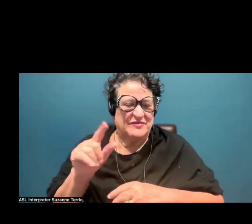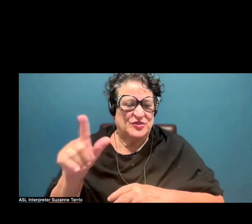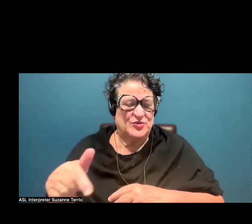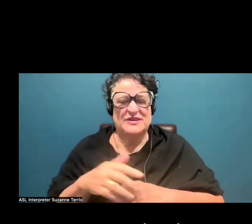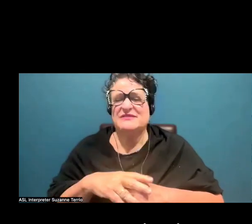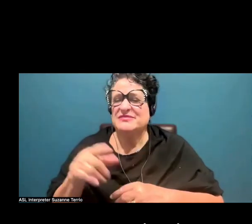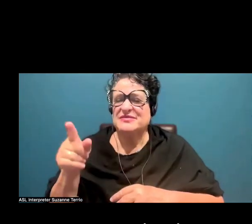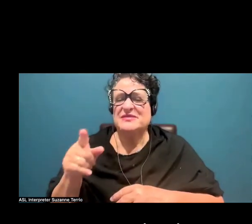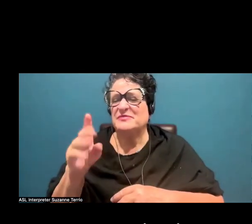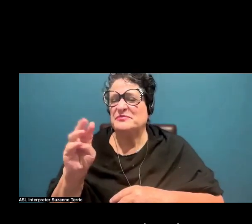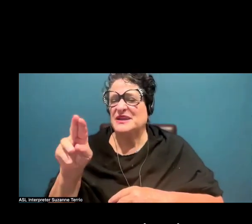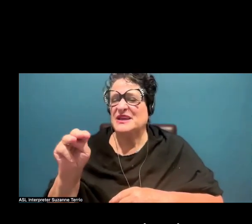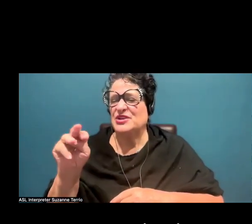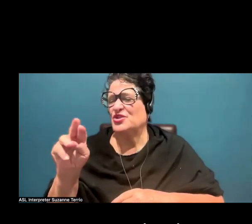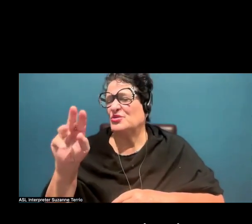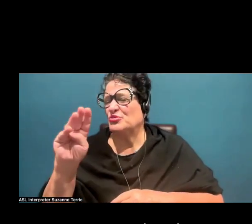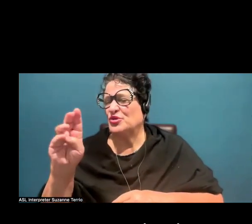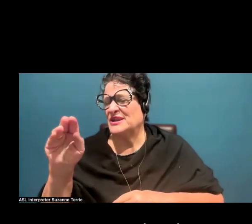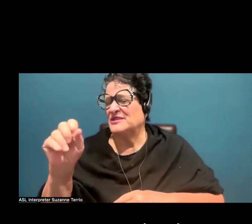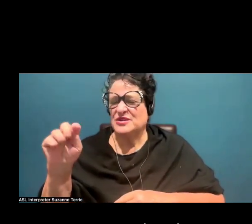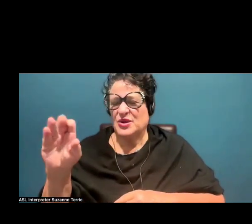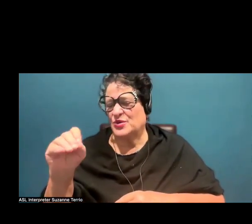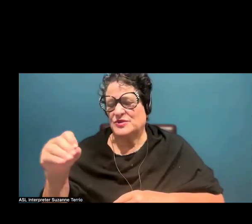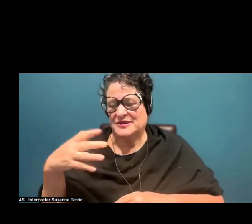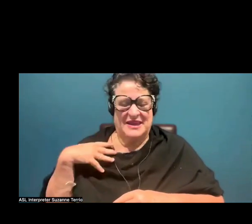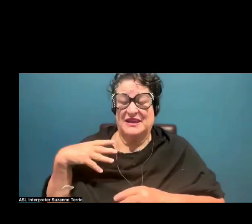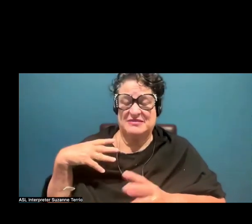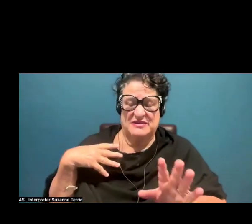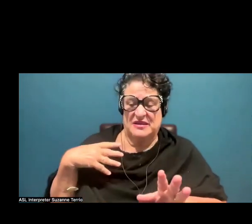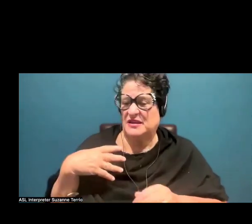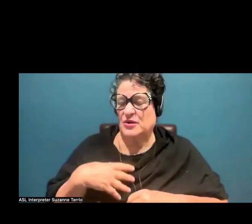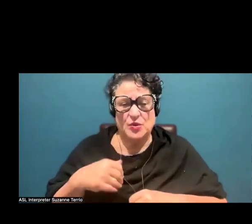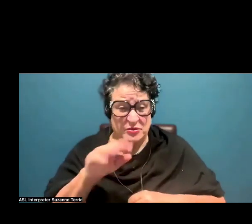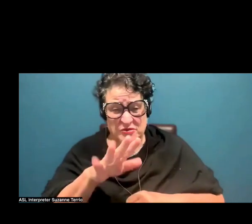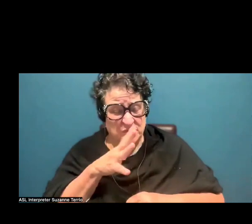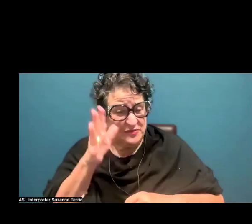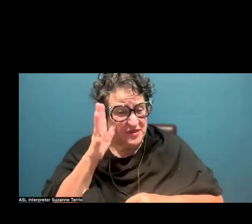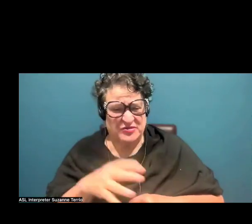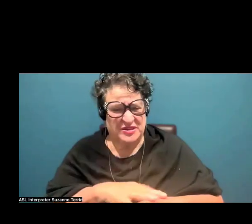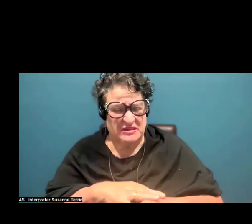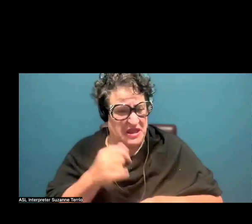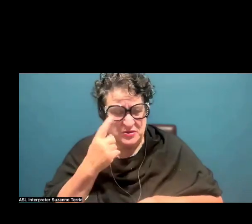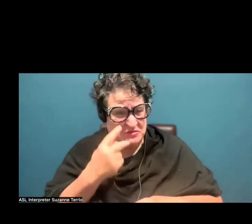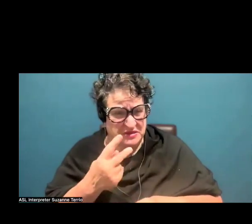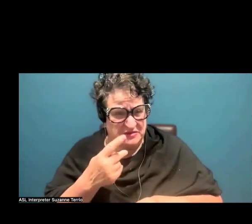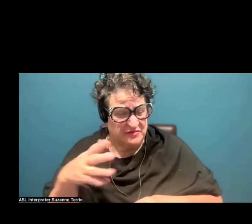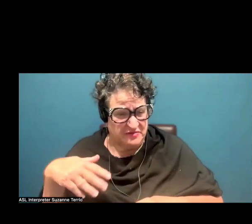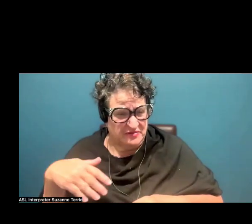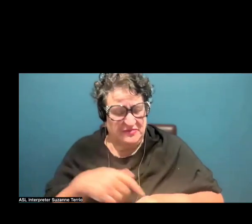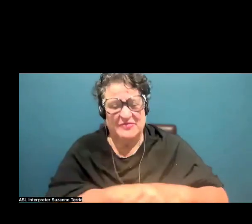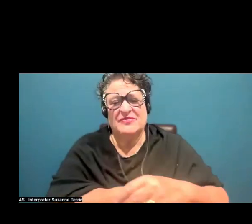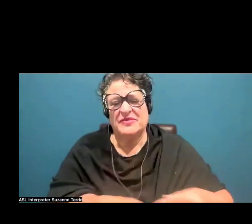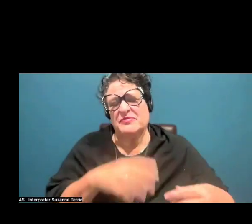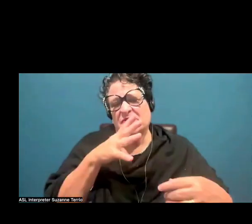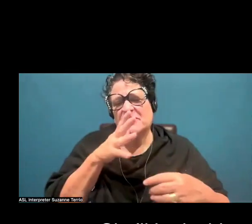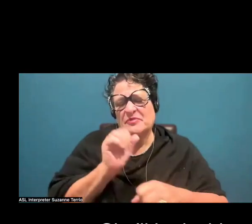Mr. Bristow's hand lands on my shoulder for a second, startling me. What about your parents, Nan? I don't think I've seen them yet. My mom's